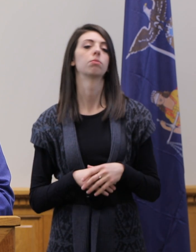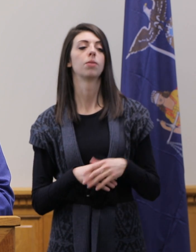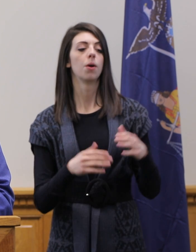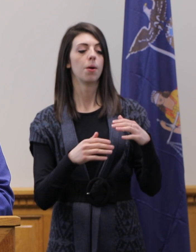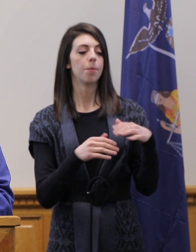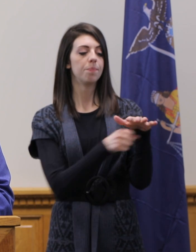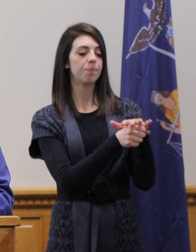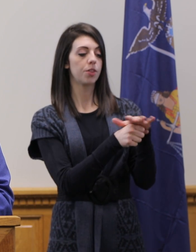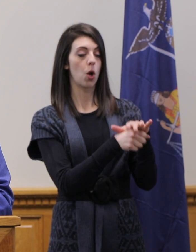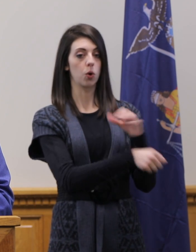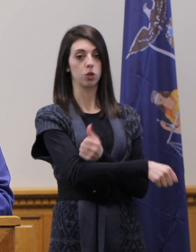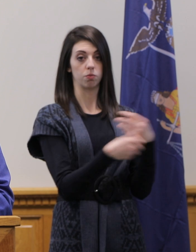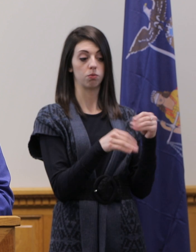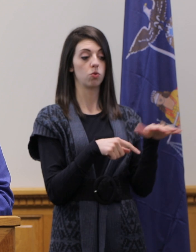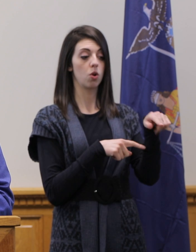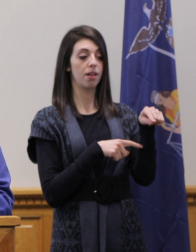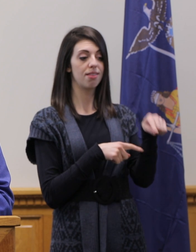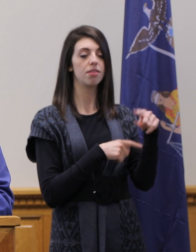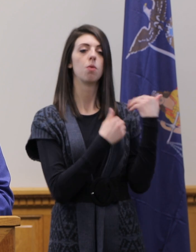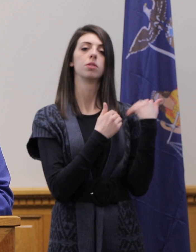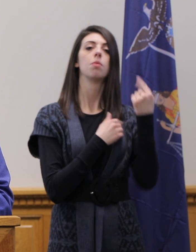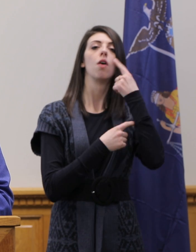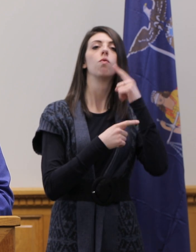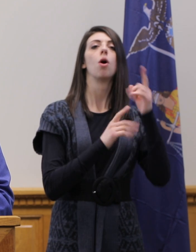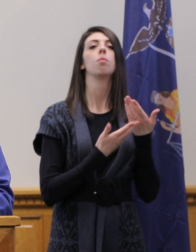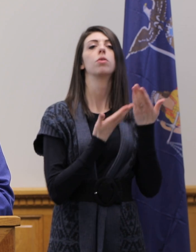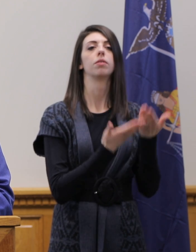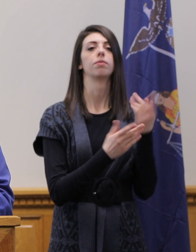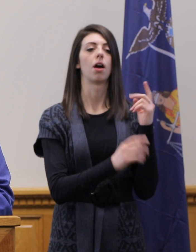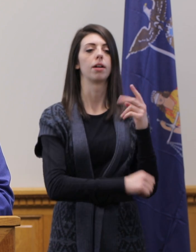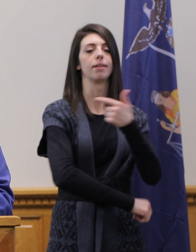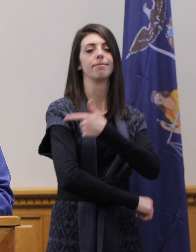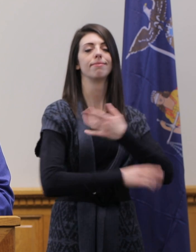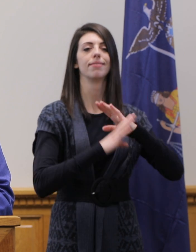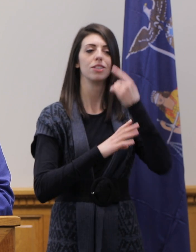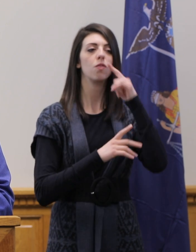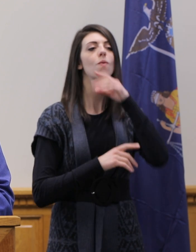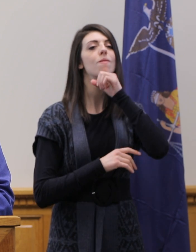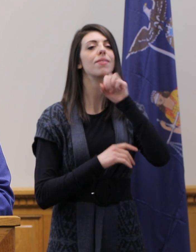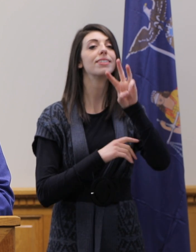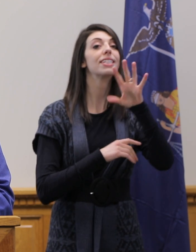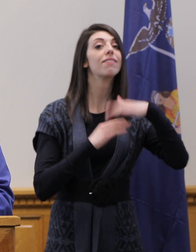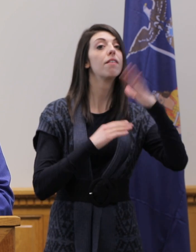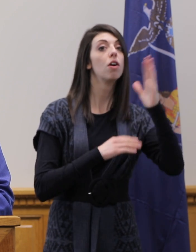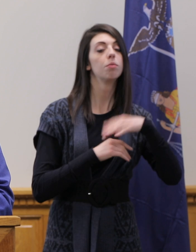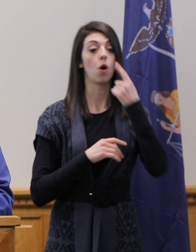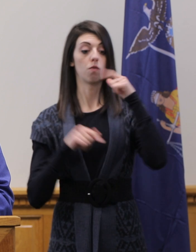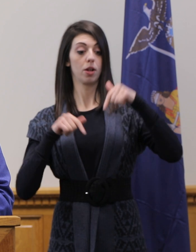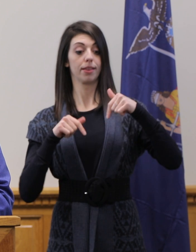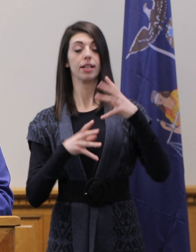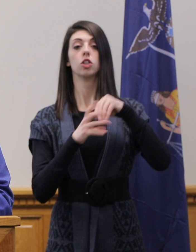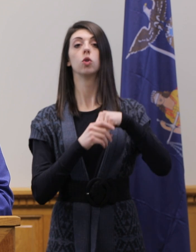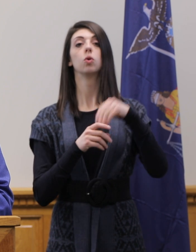Local pharmacies are charged with vaccinating those aged 65 and older. In Oswego County, these pharmacies include